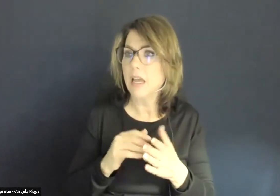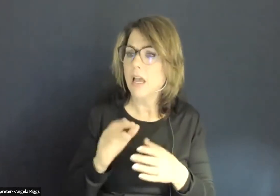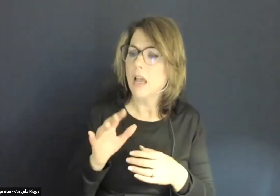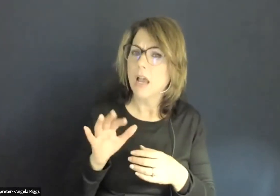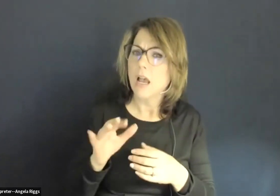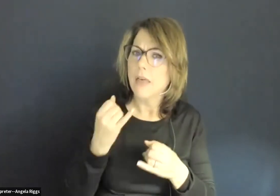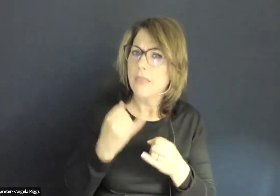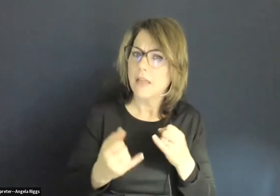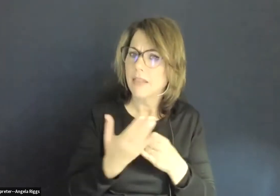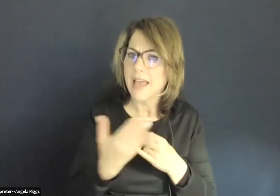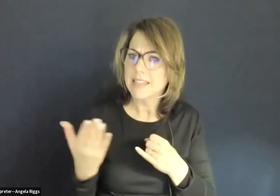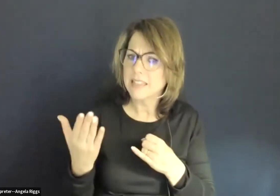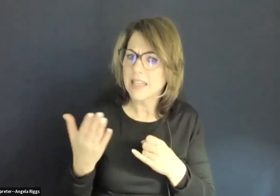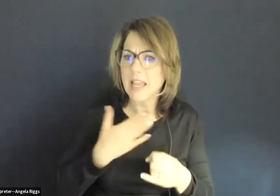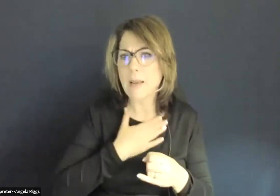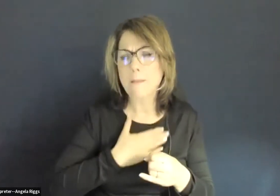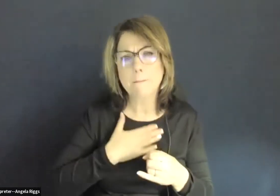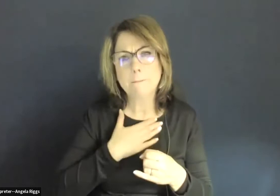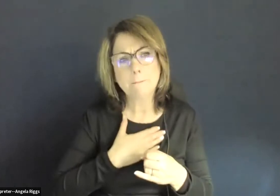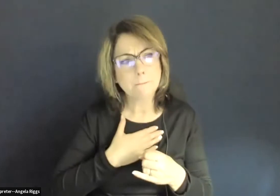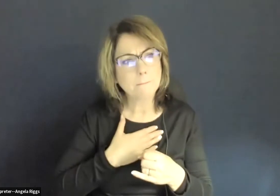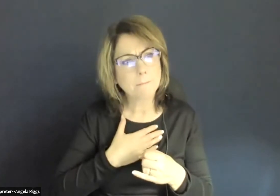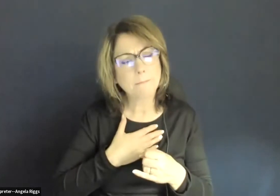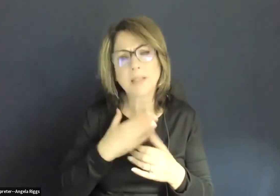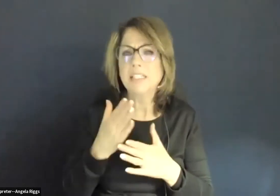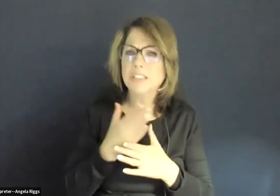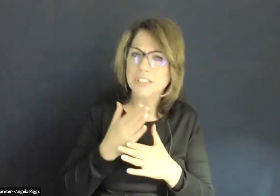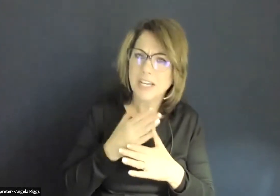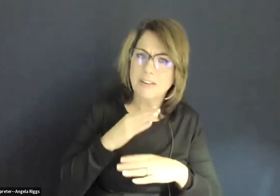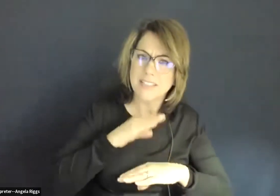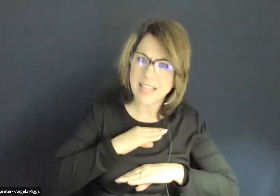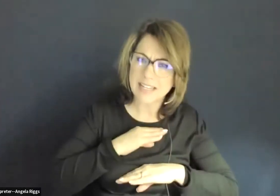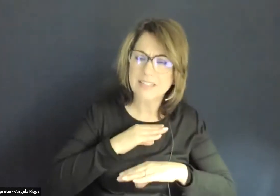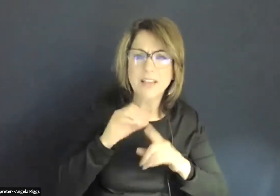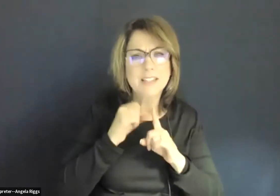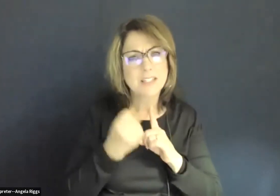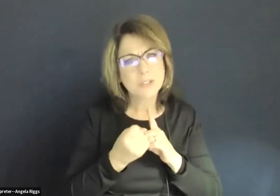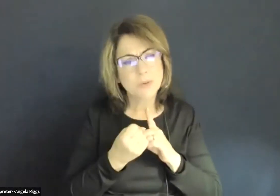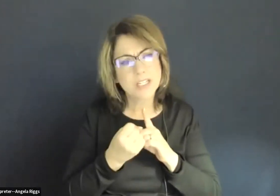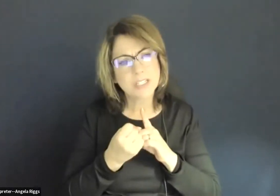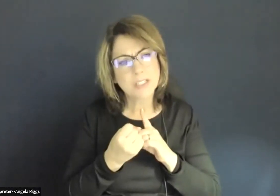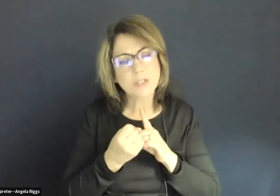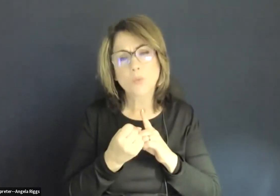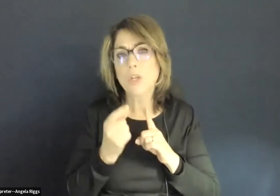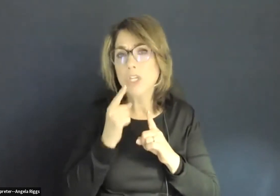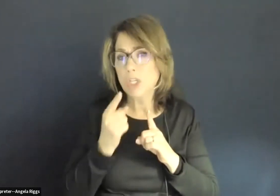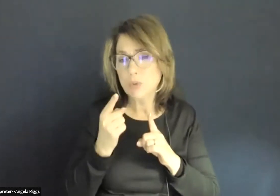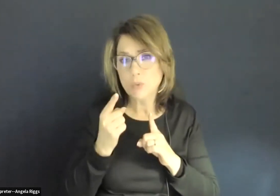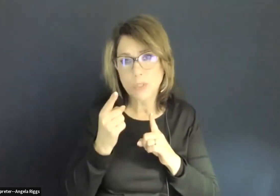last thing on the page, please share satisfying instances of giving and or receiving peer